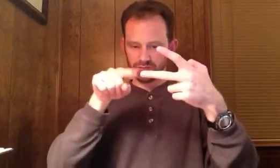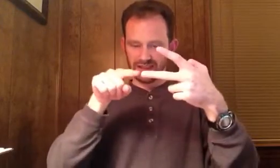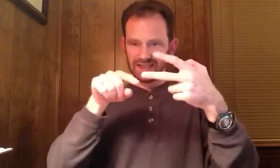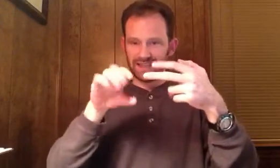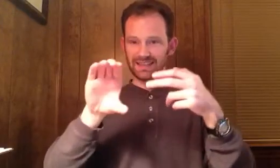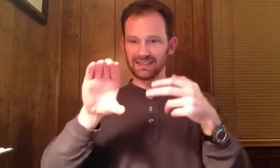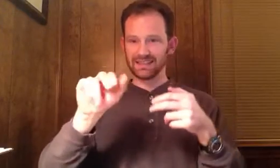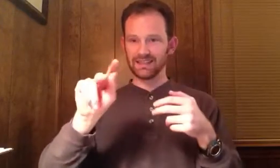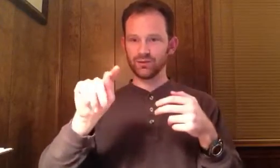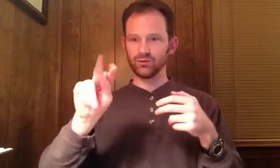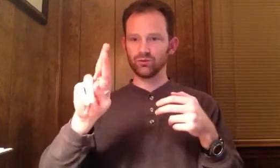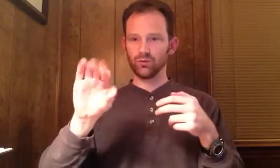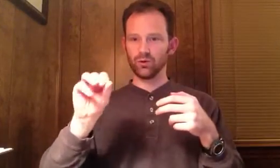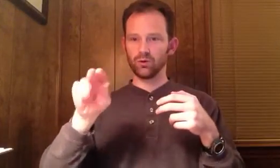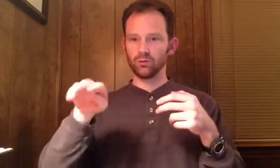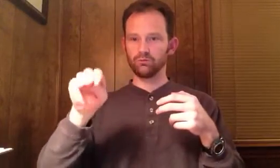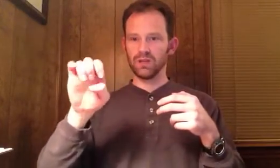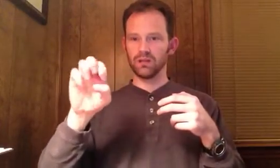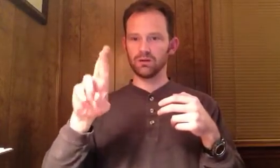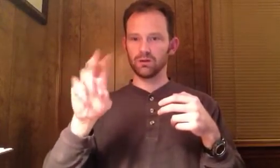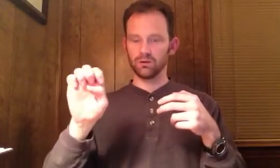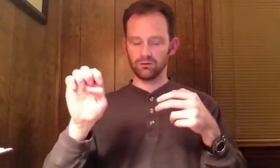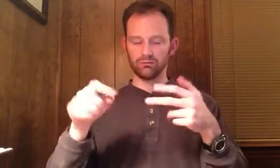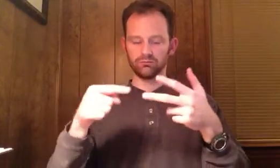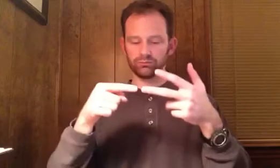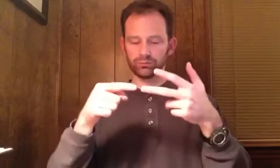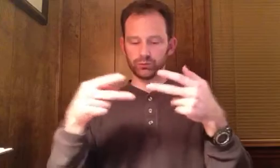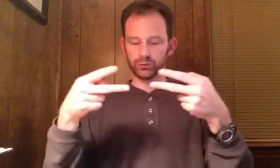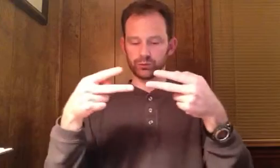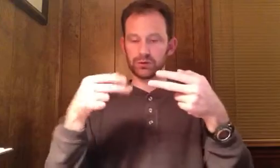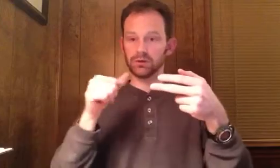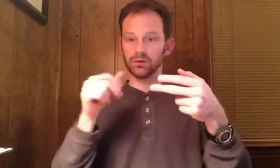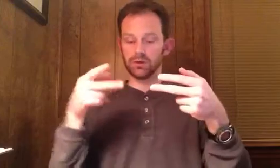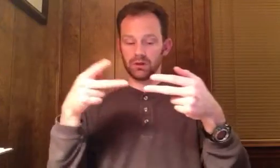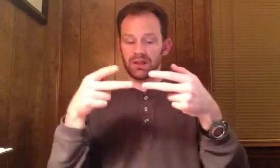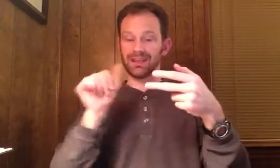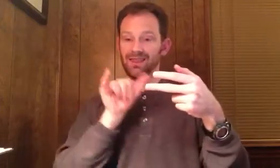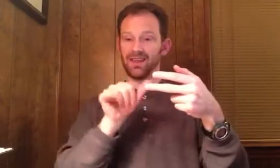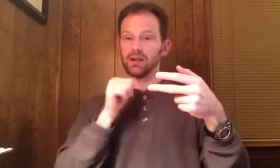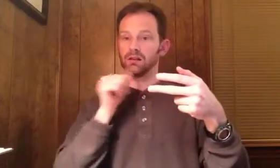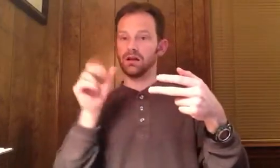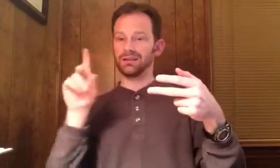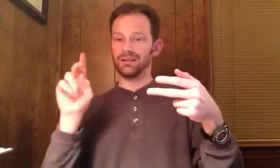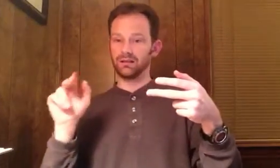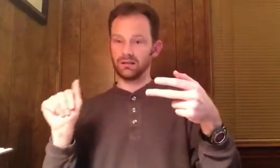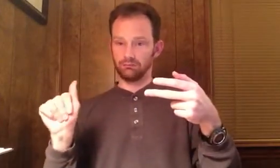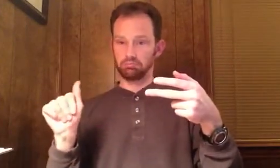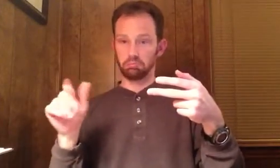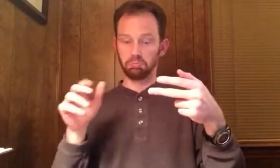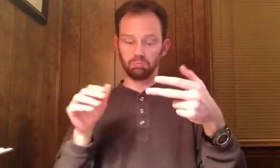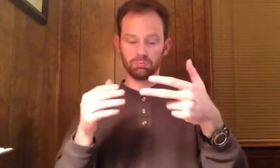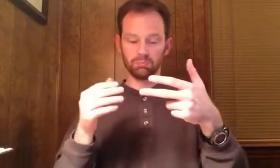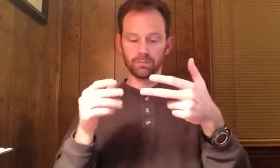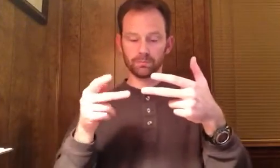The tubules actually connect to the centromere and not the DNA. The fourth phase, anaphase, here we go.